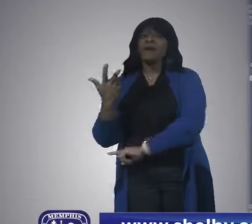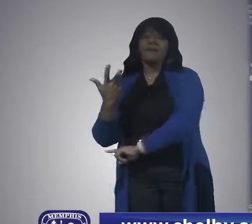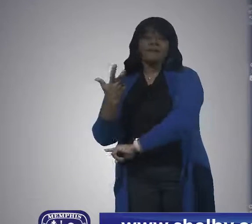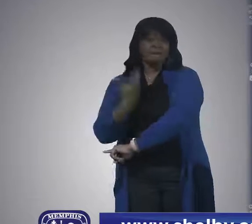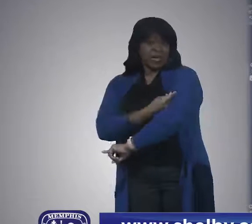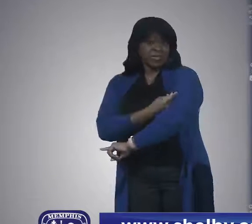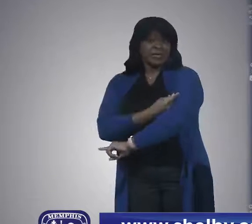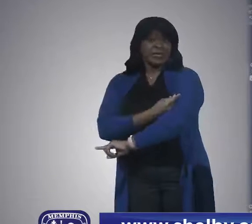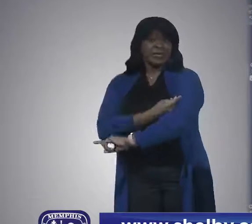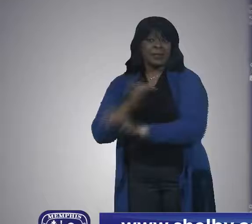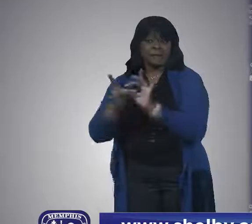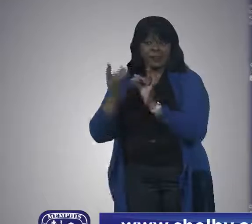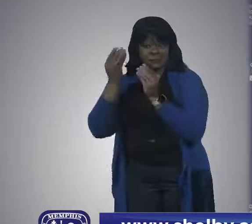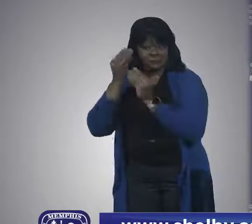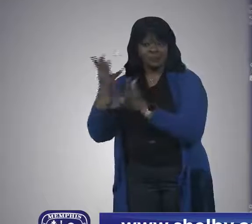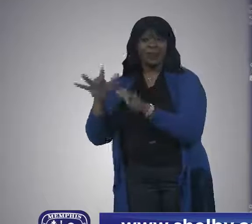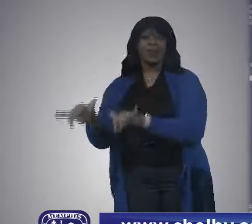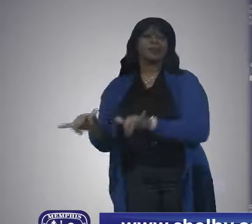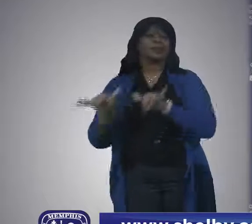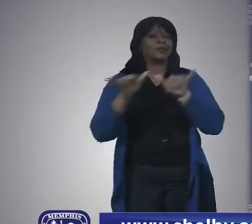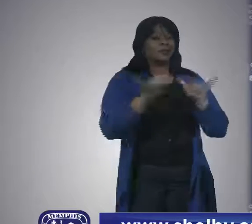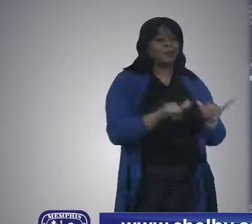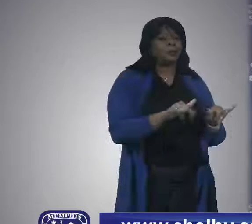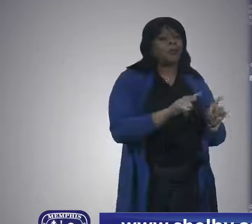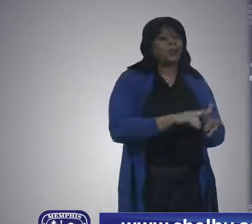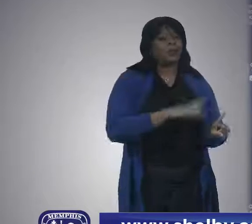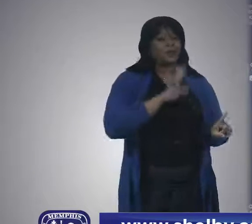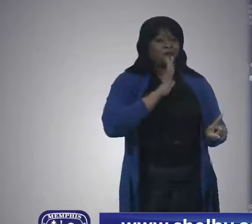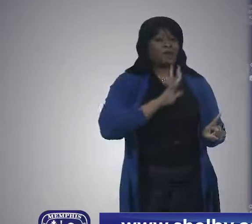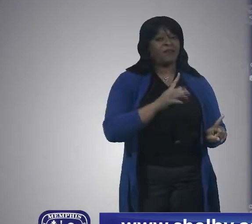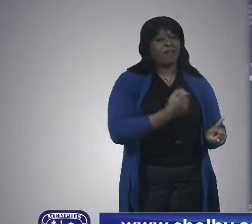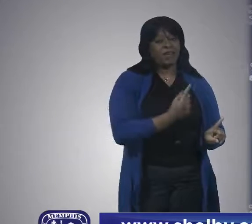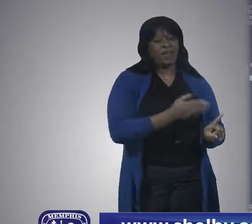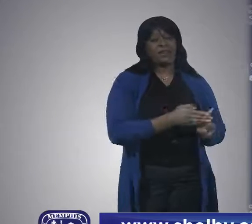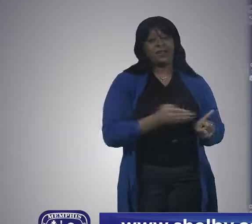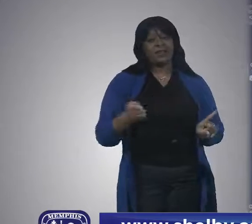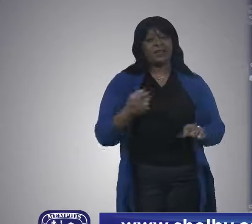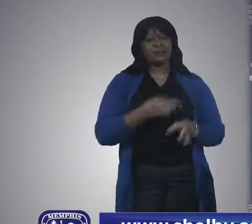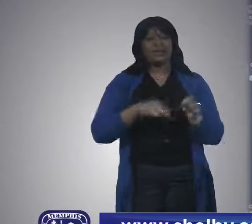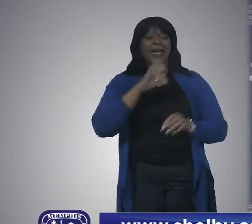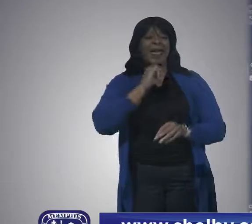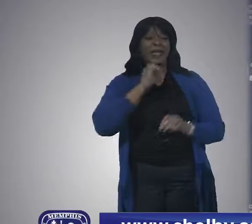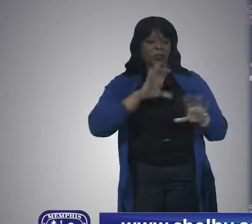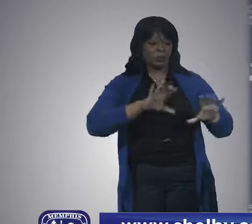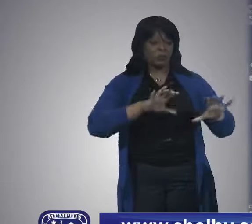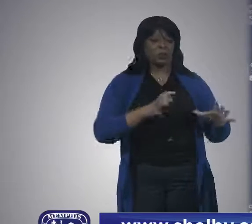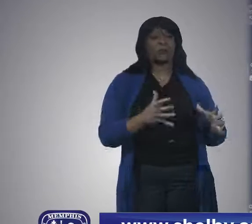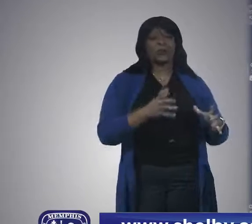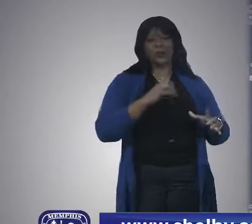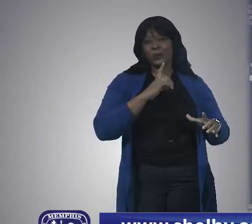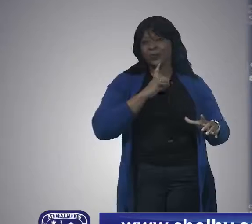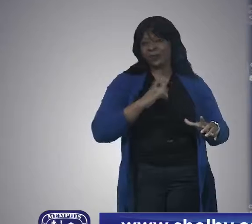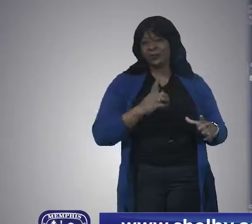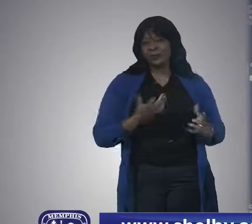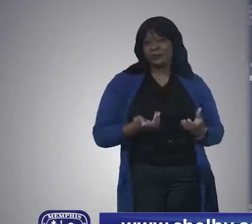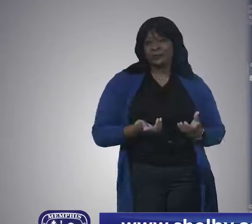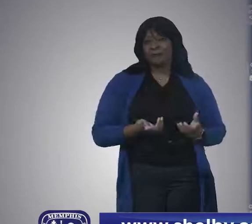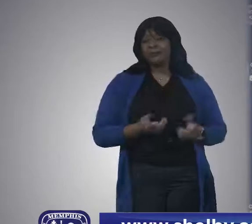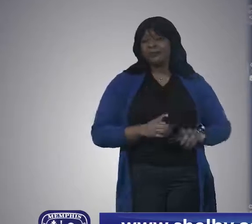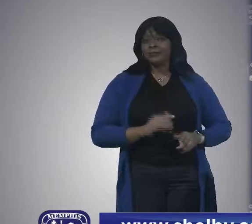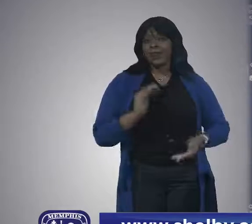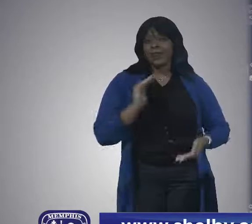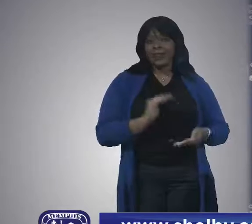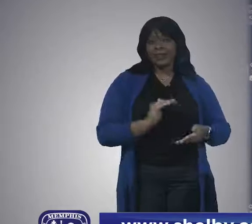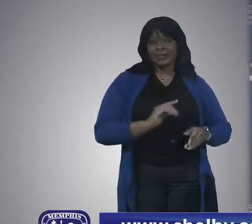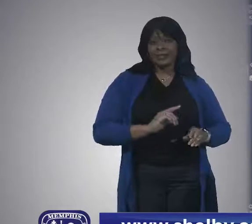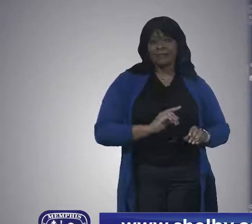17-year-olds vaccinated would be a similar thing, except the age group is